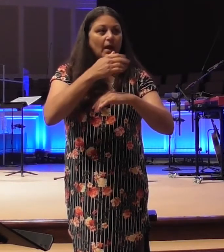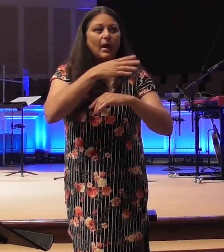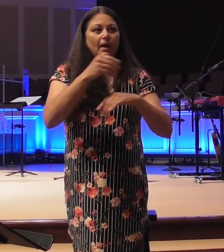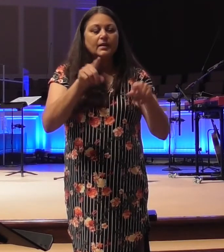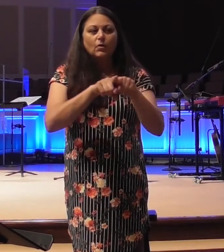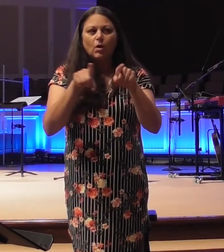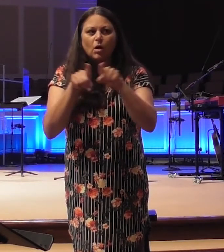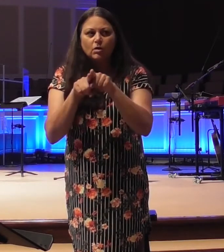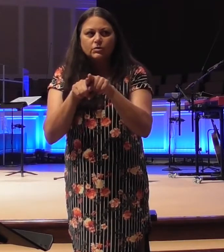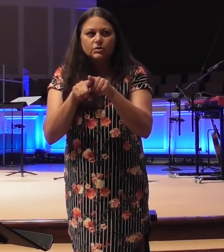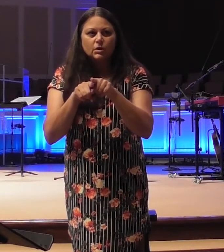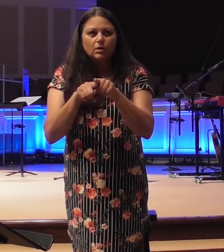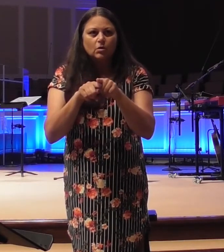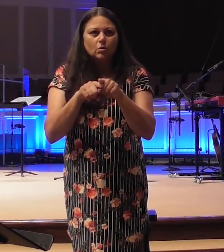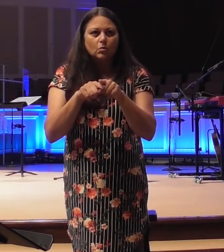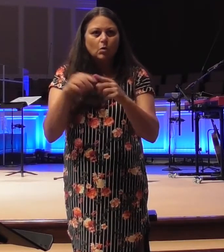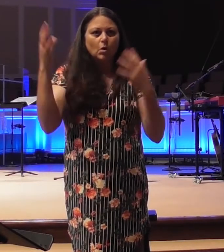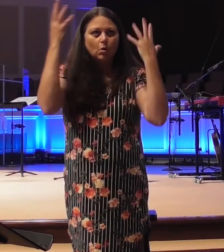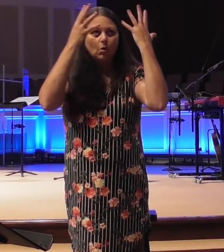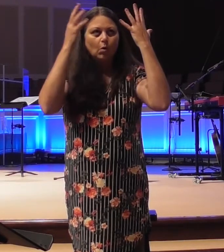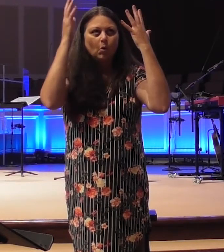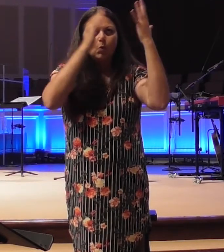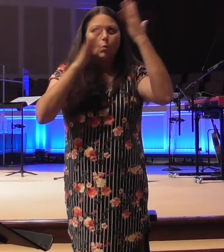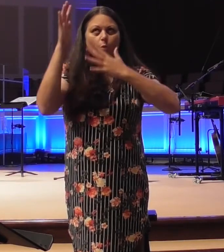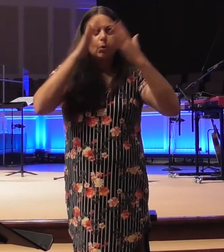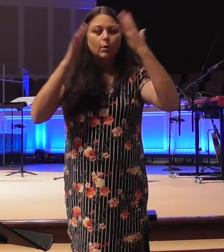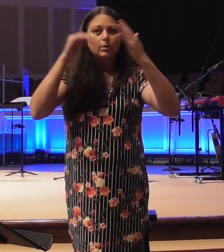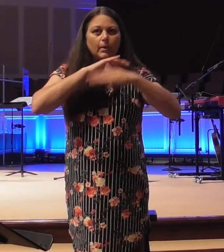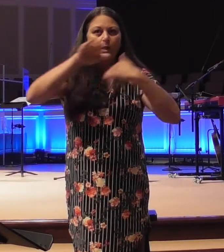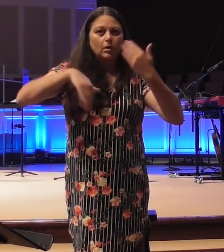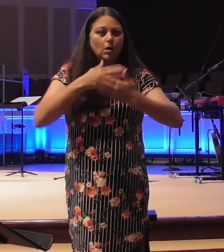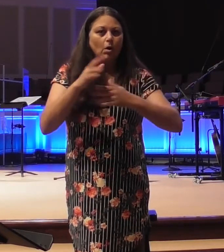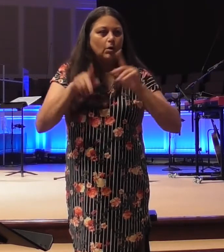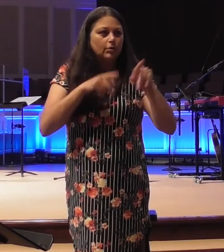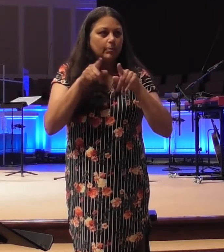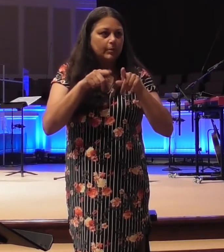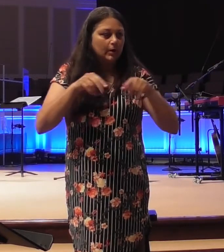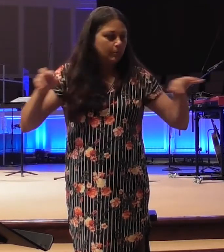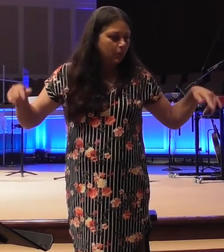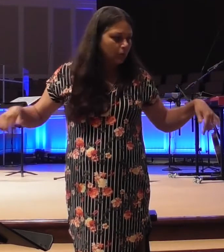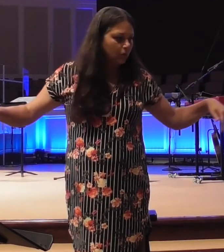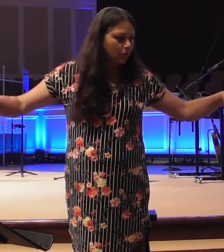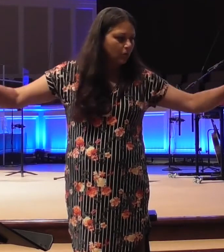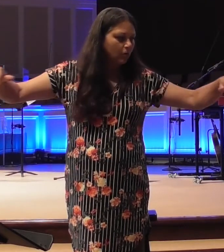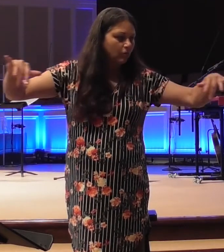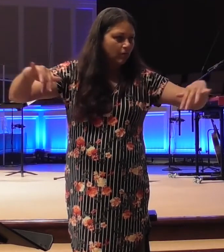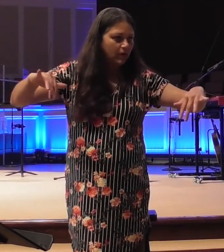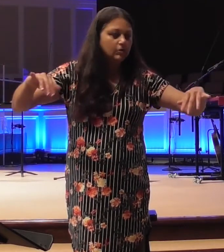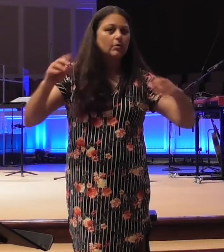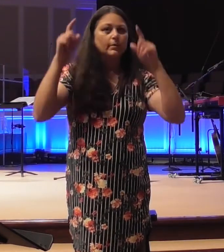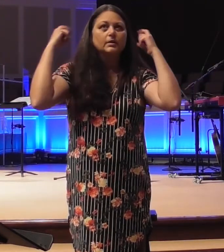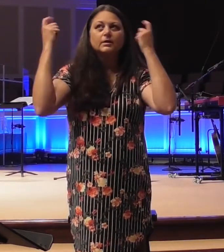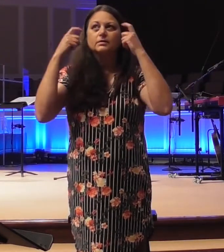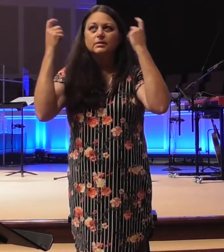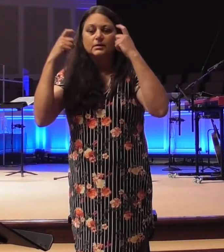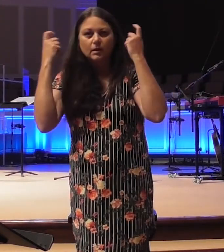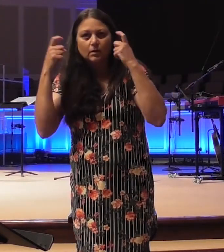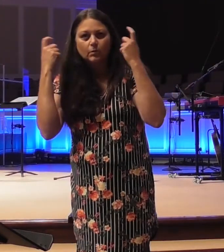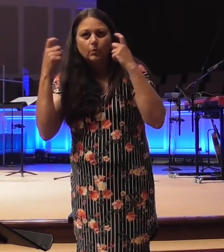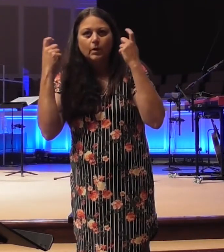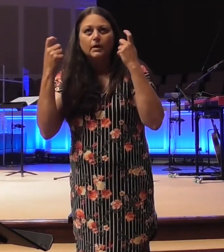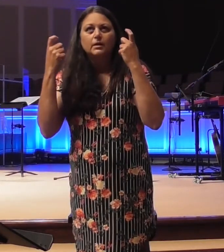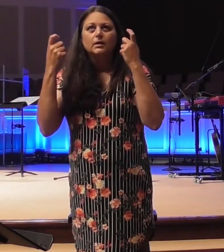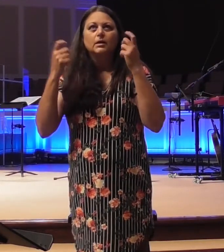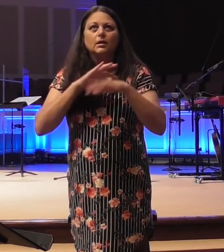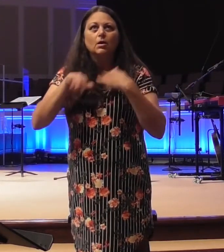and they offered burnt offerings on it to the Lord, burnt offerings morning and evening. They celebrated the Feast of Booths, as it is written, and they offered the fixed number of